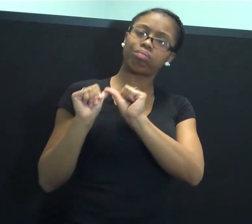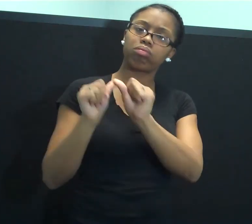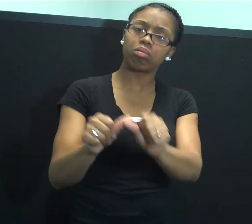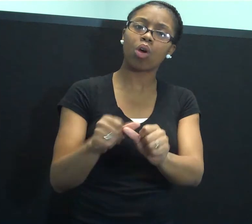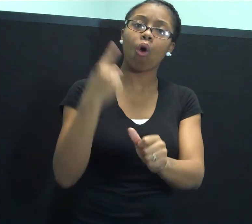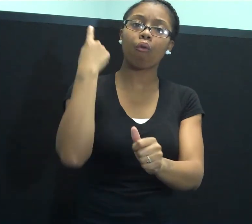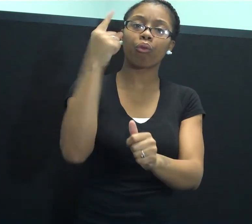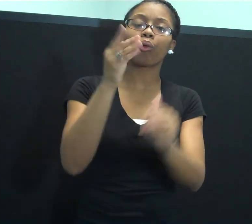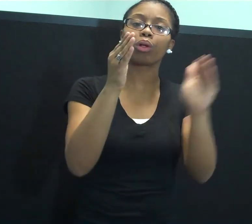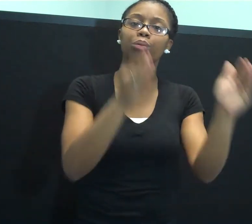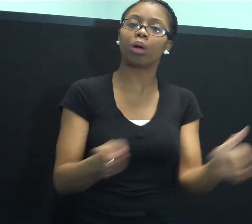process of cultural change?